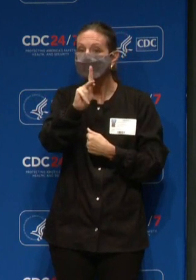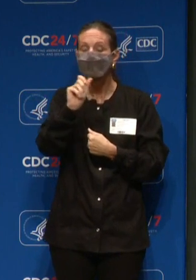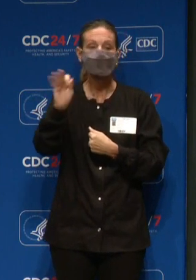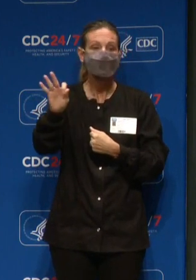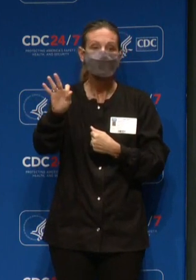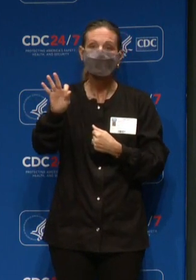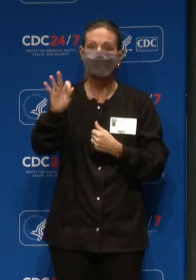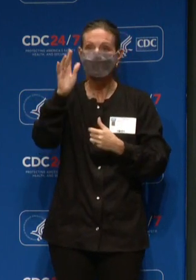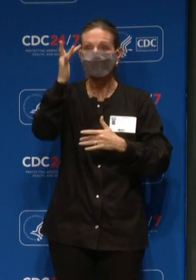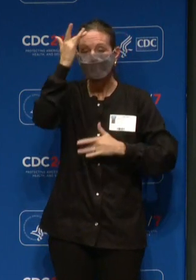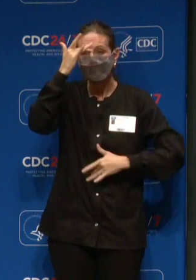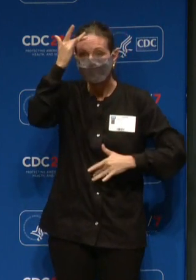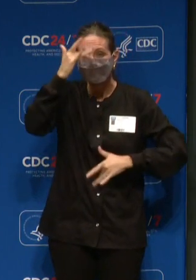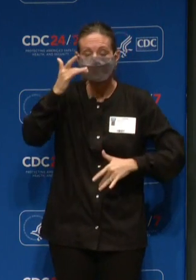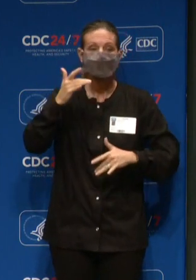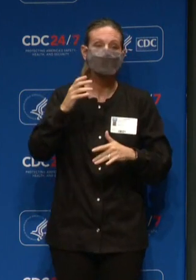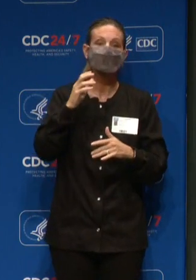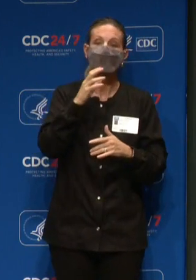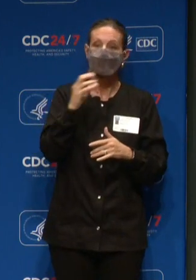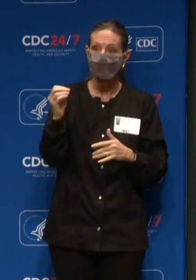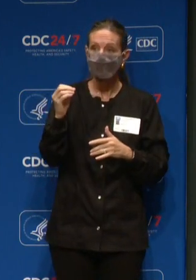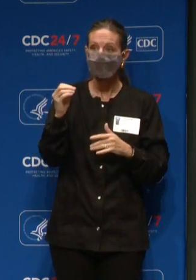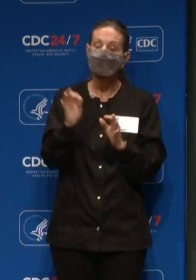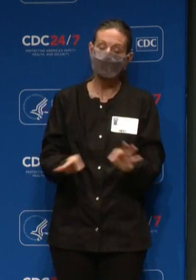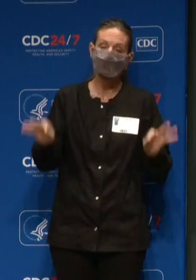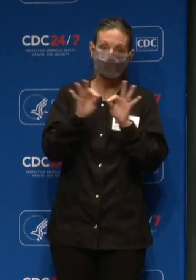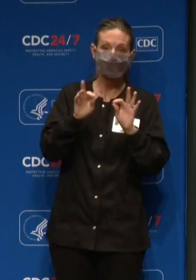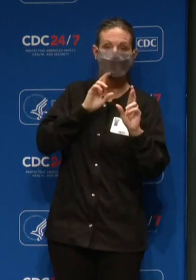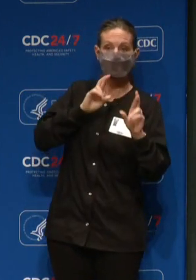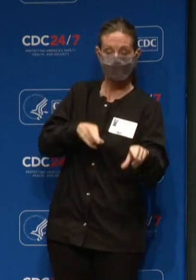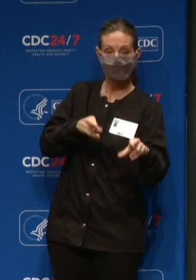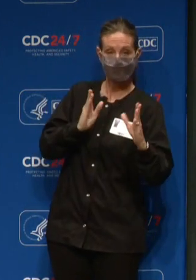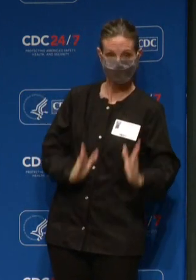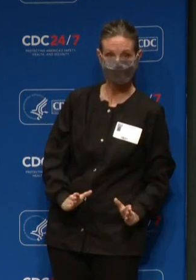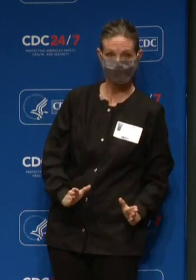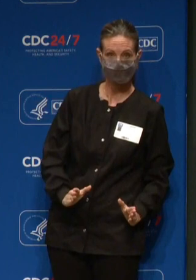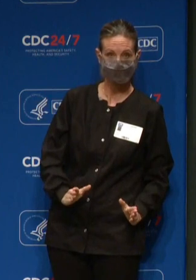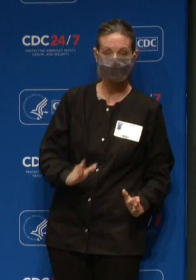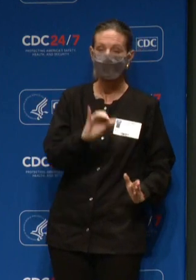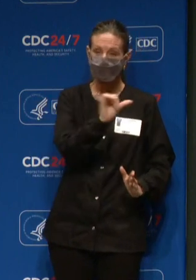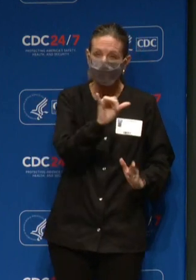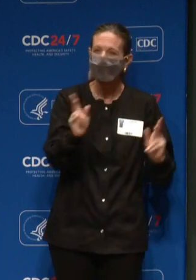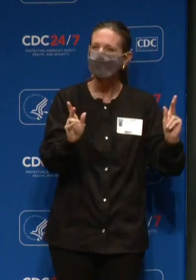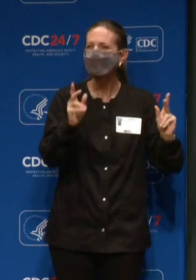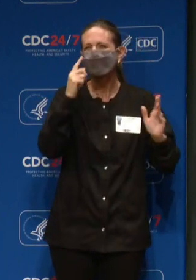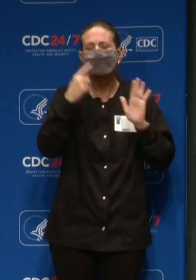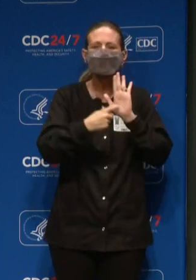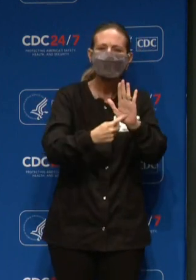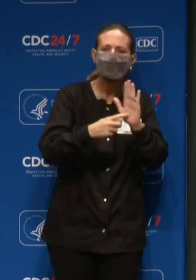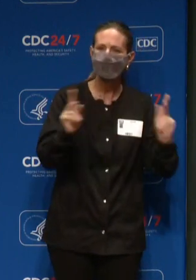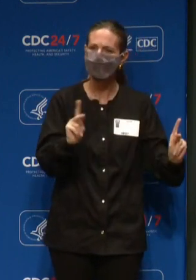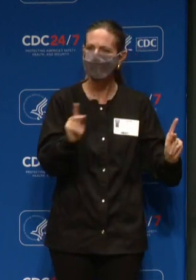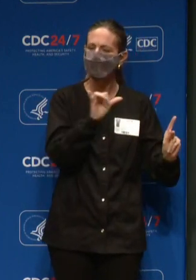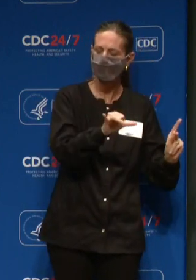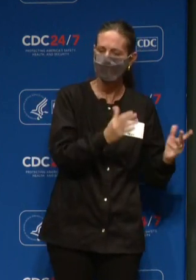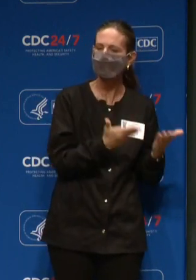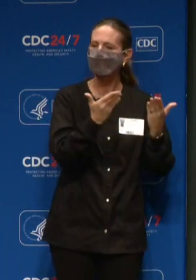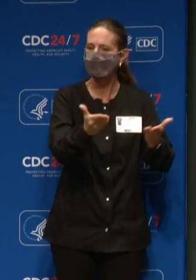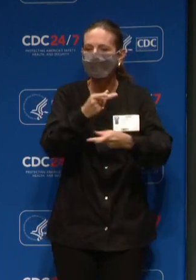well as those critical to the response, including those who provide care to people in the healthcare system.